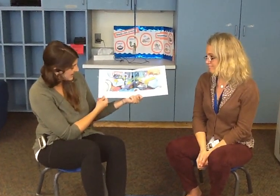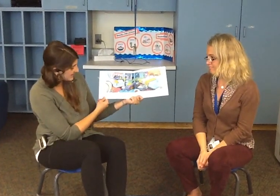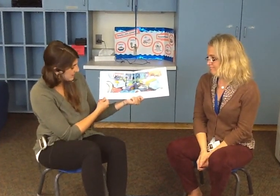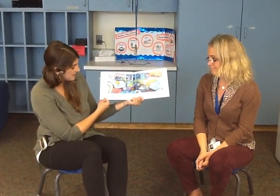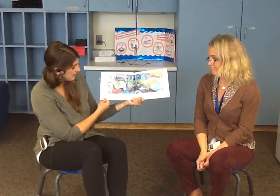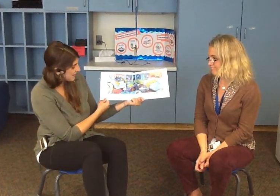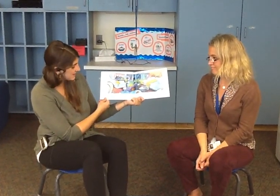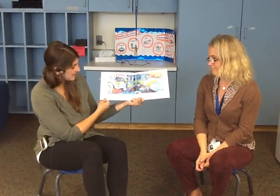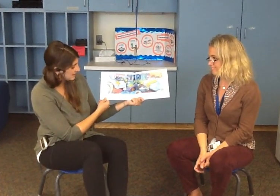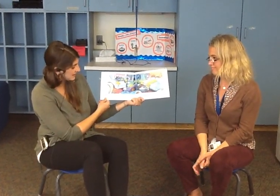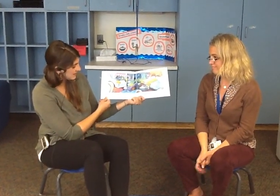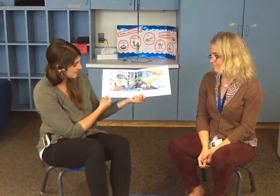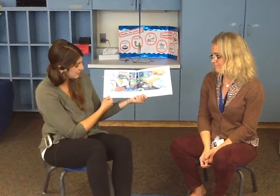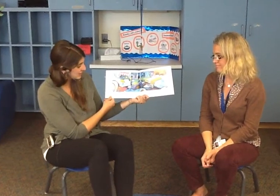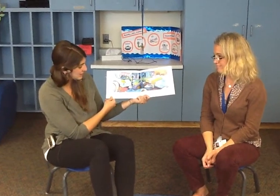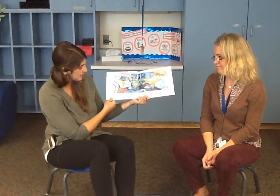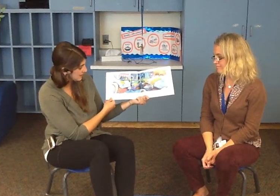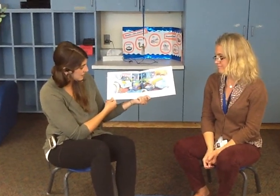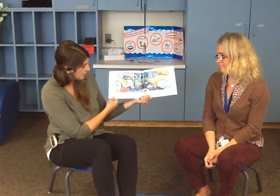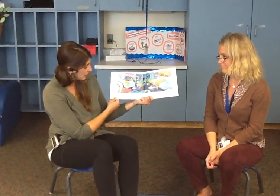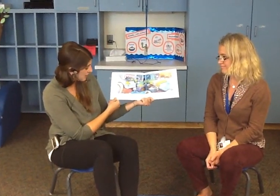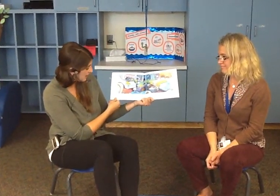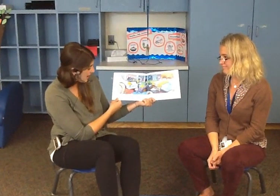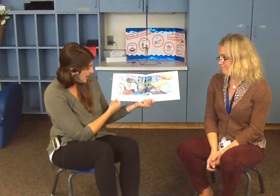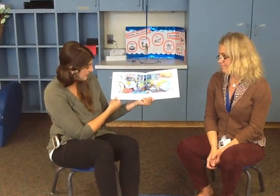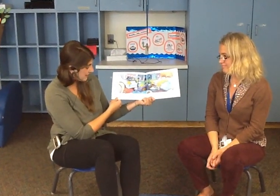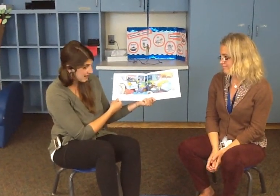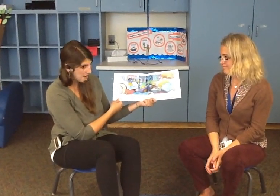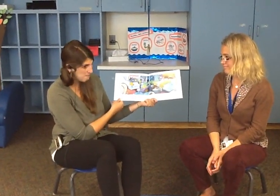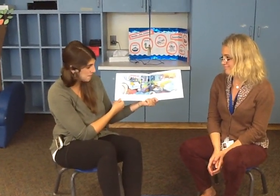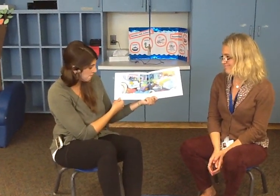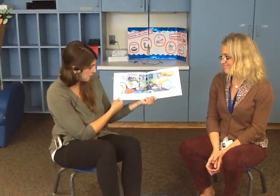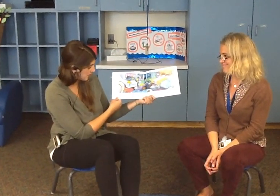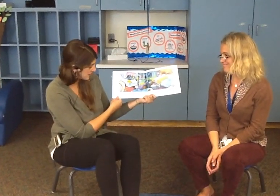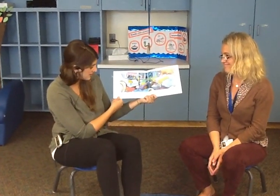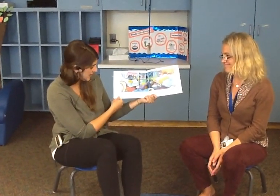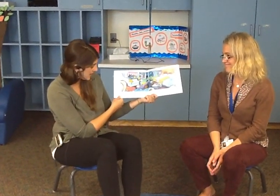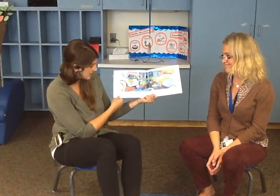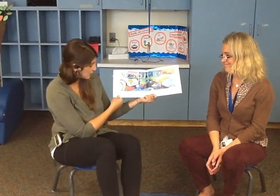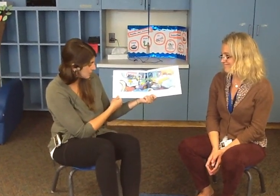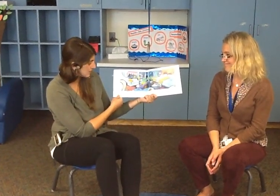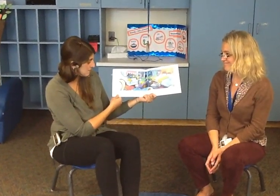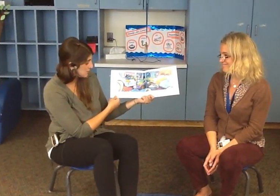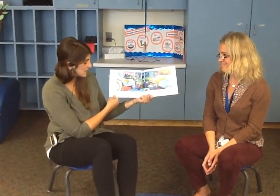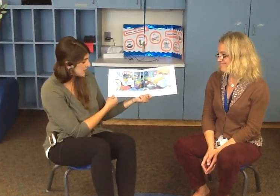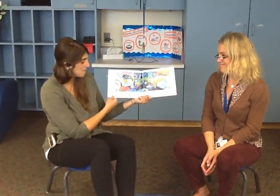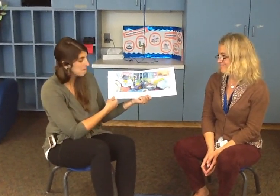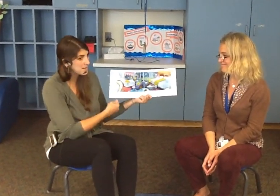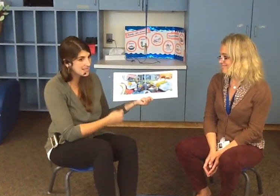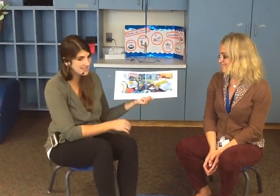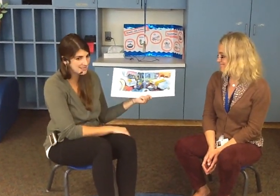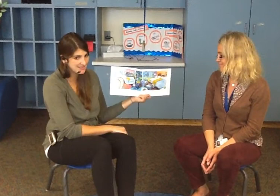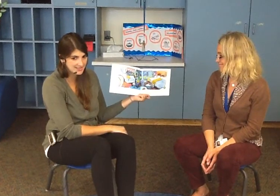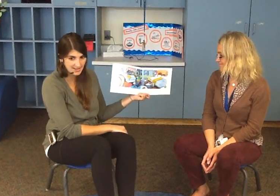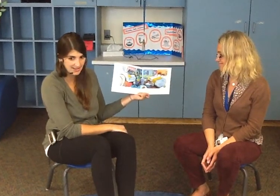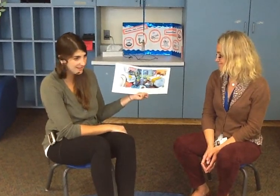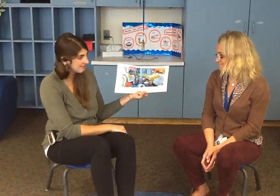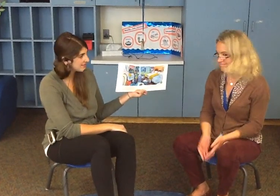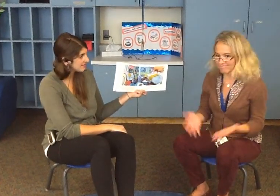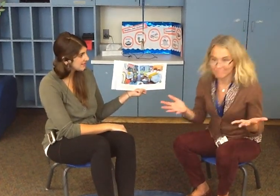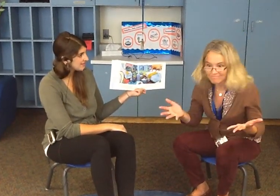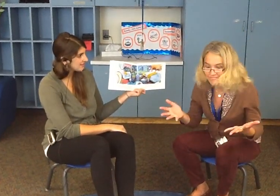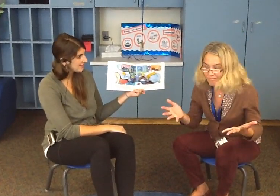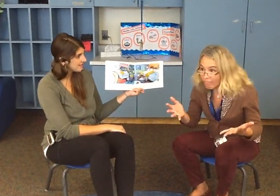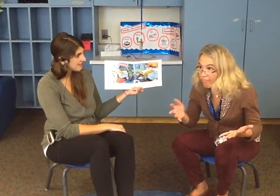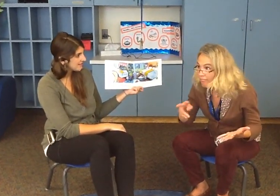He stepped onto an escalator as it reached the next floor and there, before his eyes, was the most amazing sight.